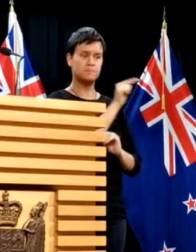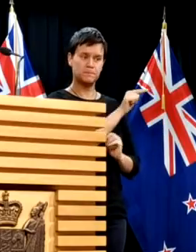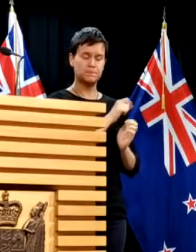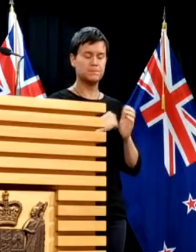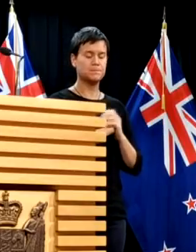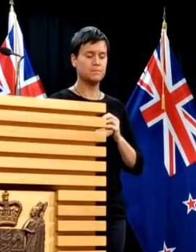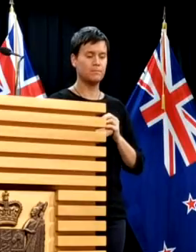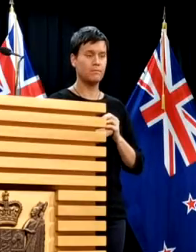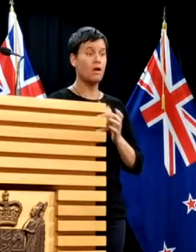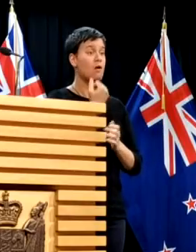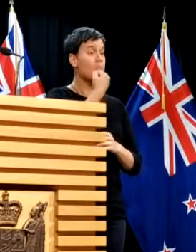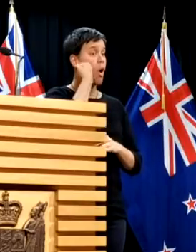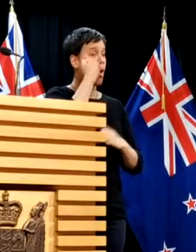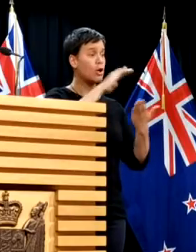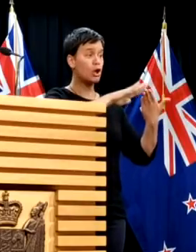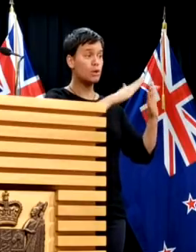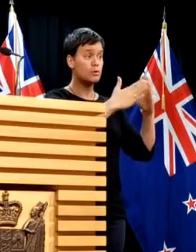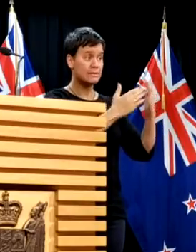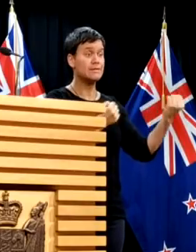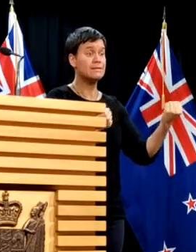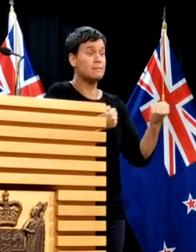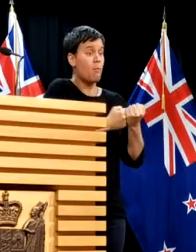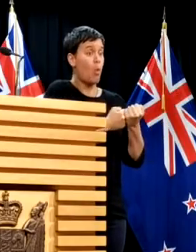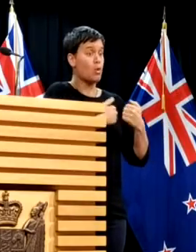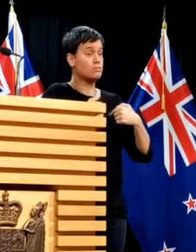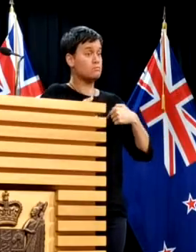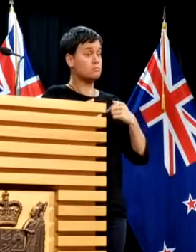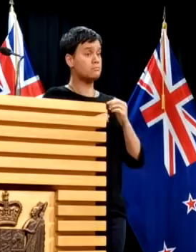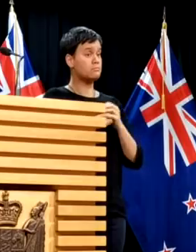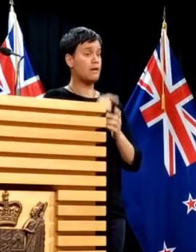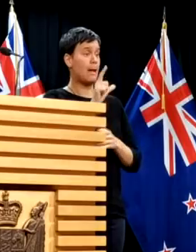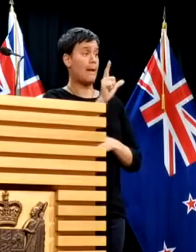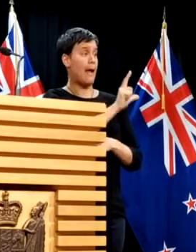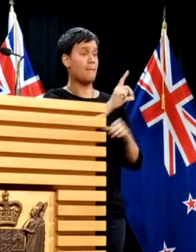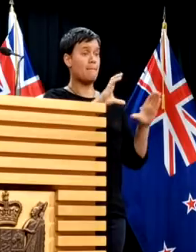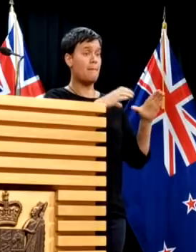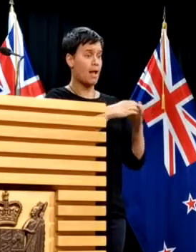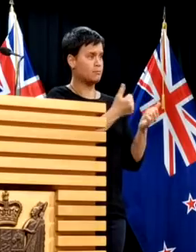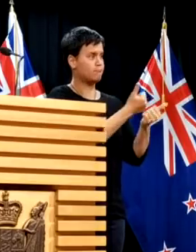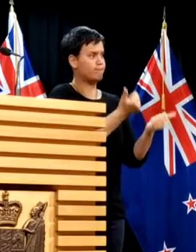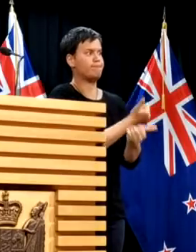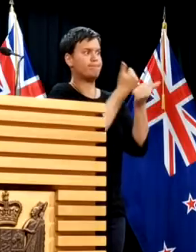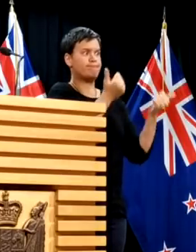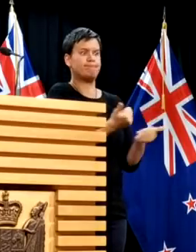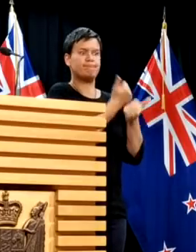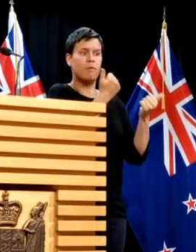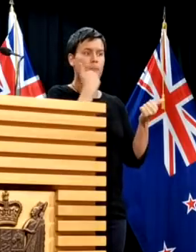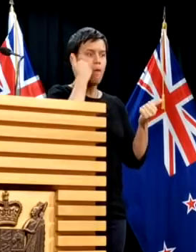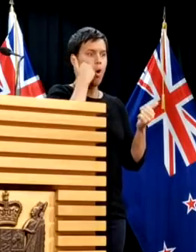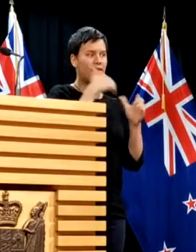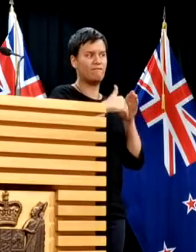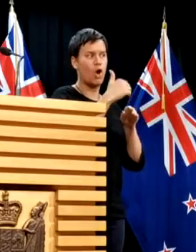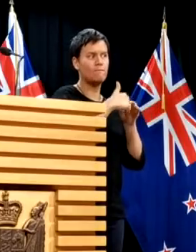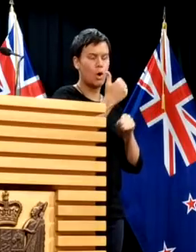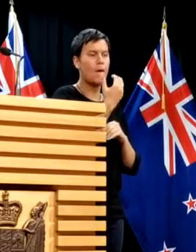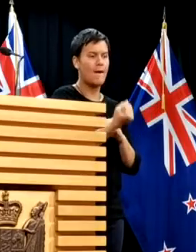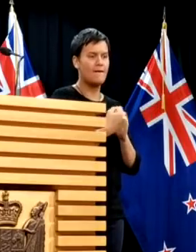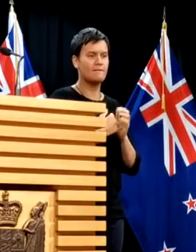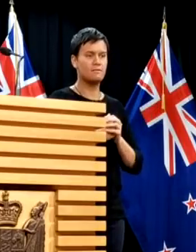support from the Māori community, not least in our party vote, and I want to see that reflected in the makeup of our team. You